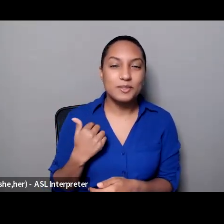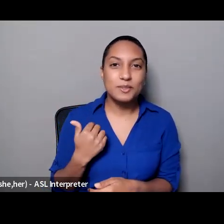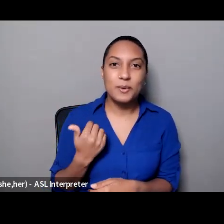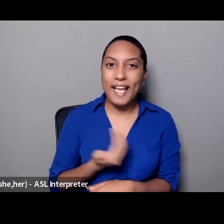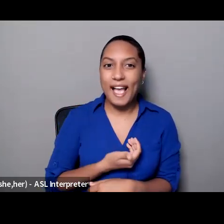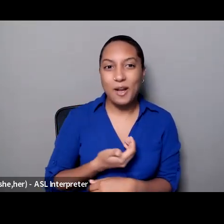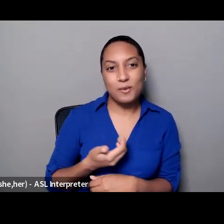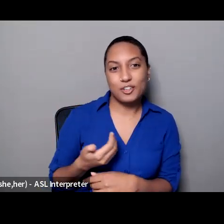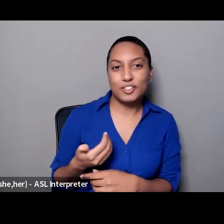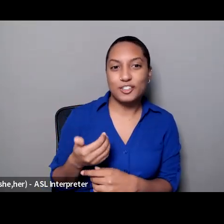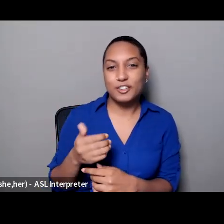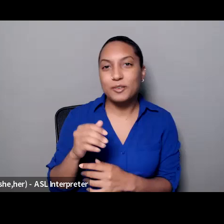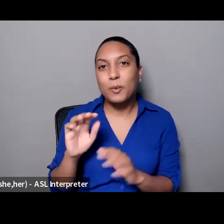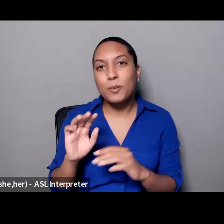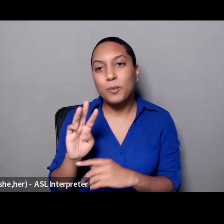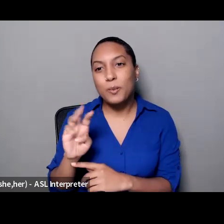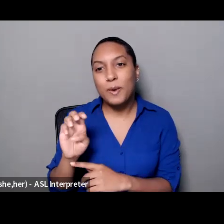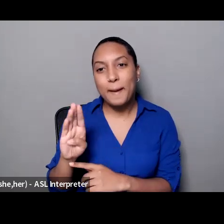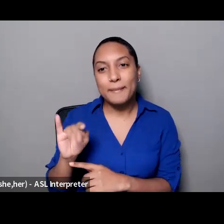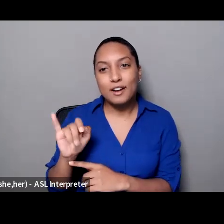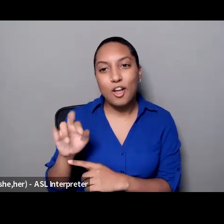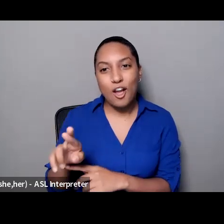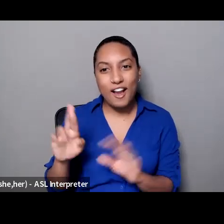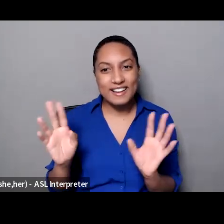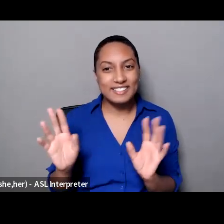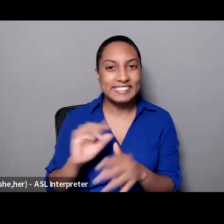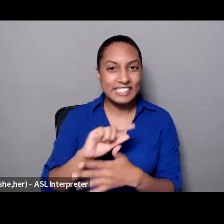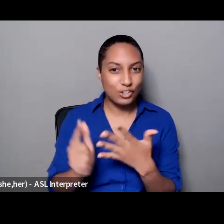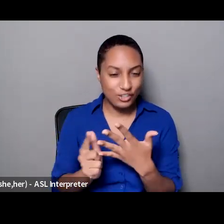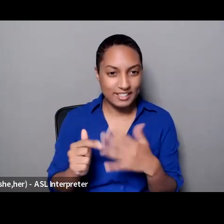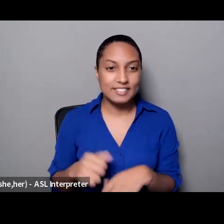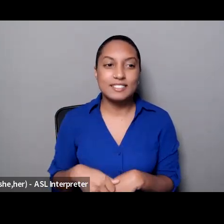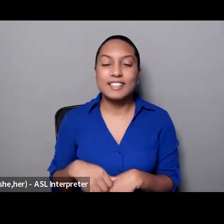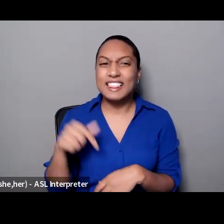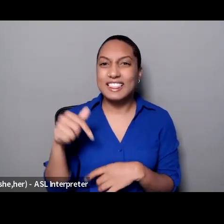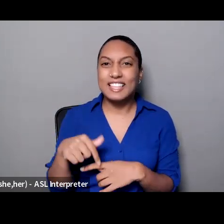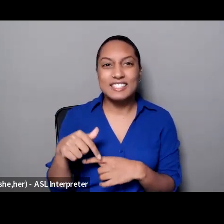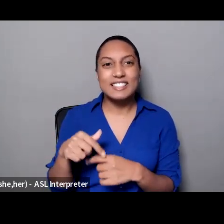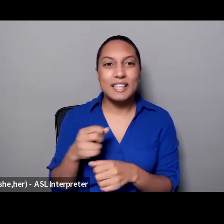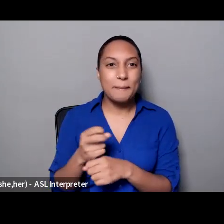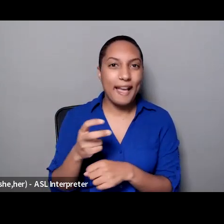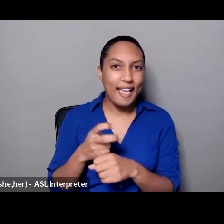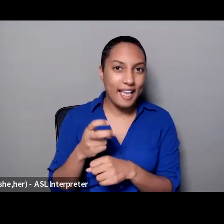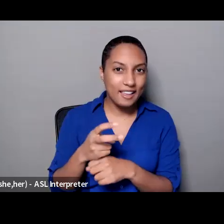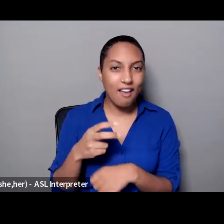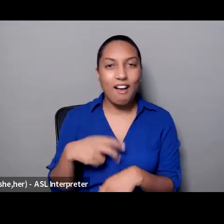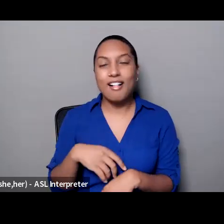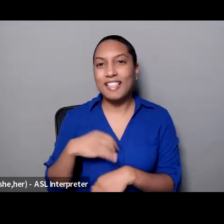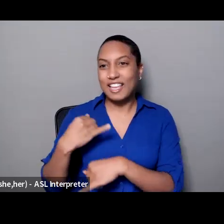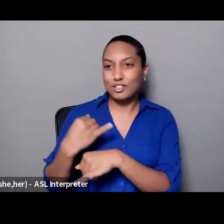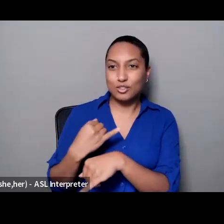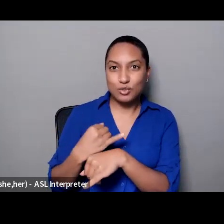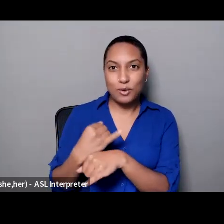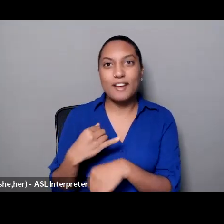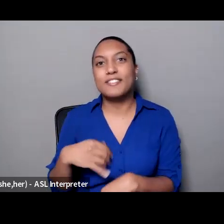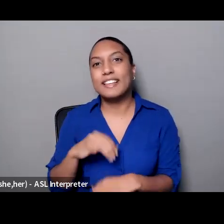webinar series. And this is the biennial ILNet Institute on Independent Living. And so I'm really excited over the